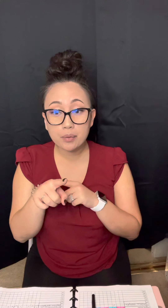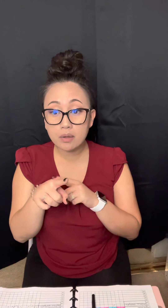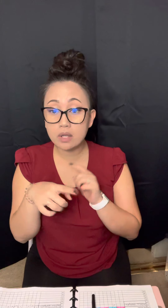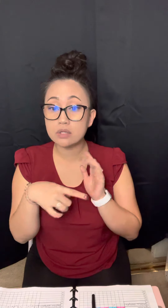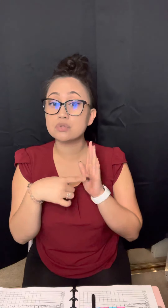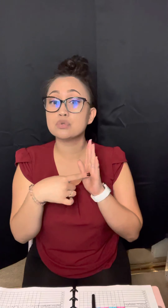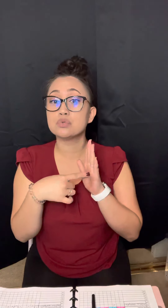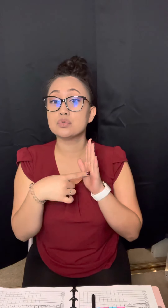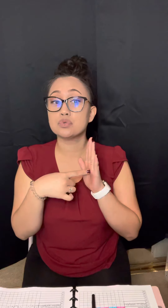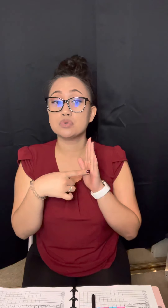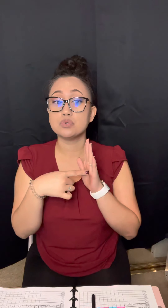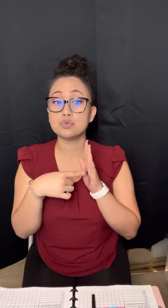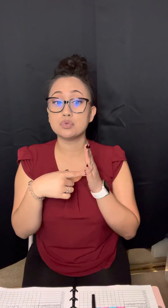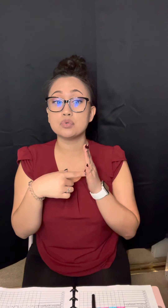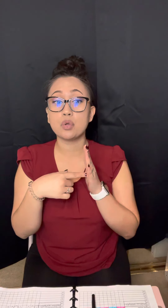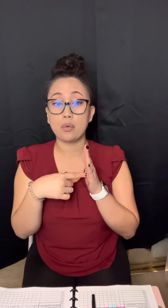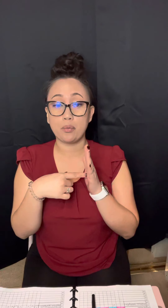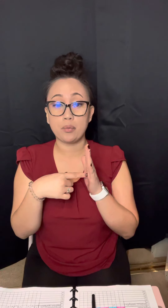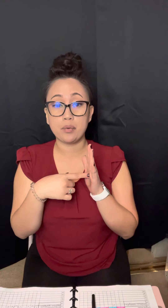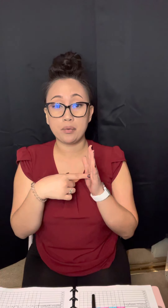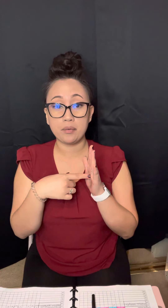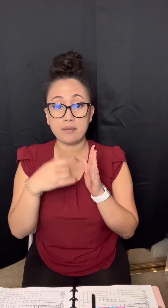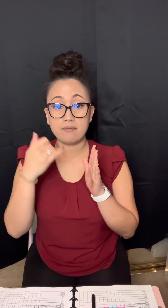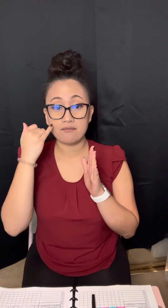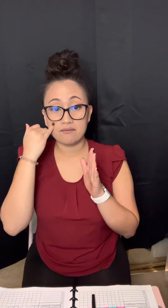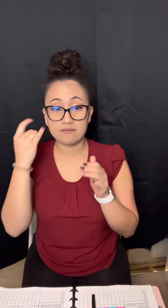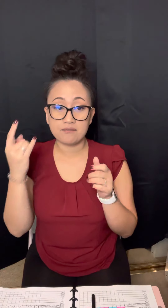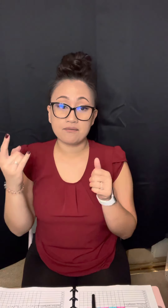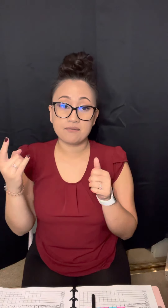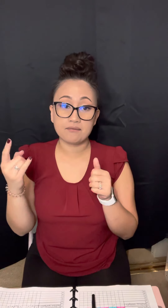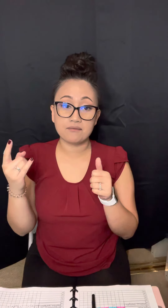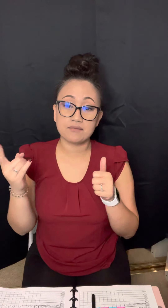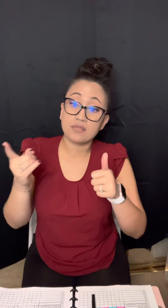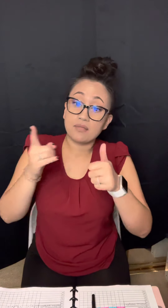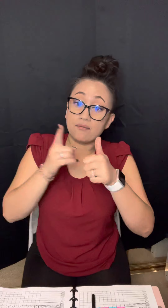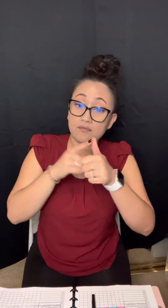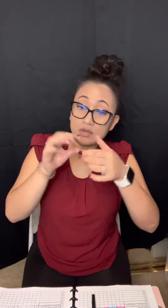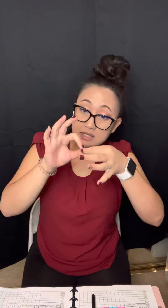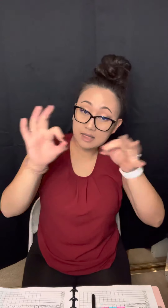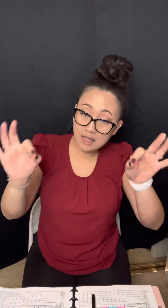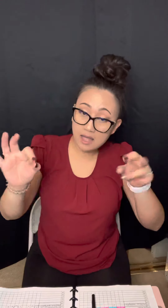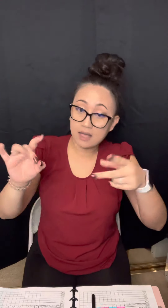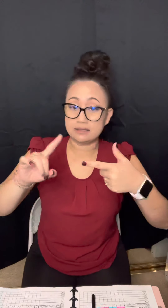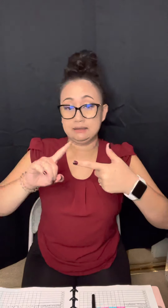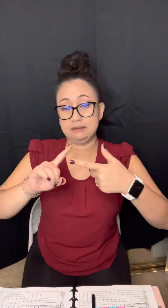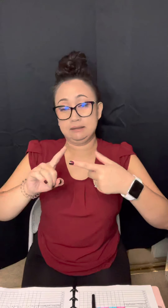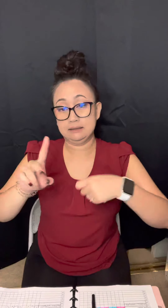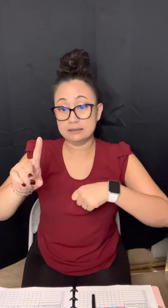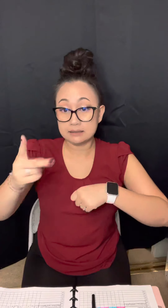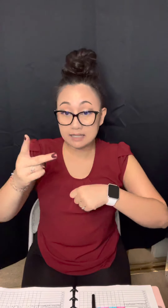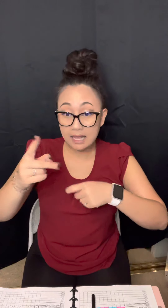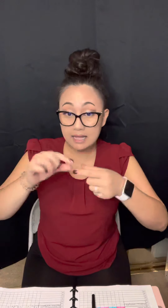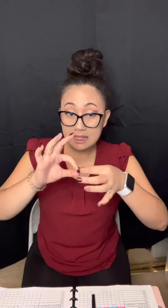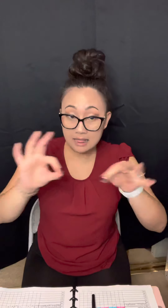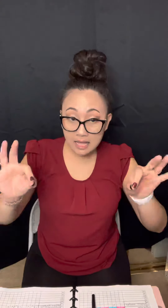hands. Is it in the first line, second line, third line, fourth line, or fifth